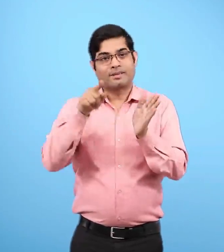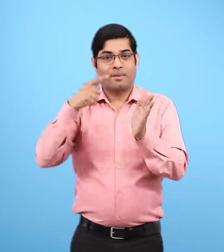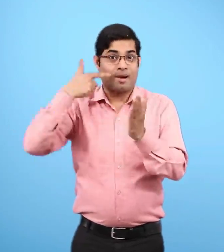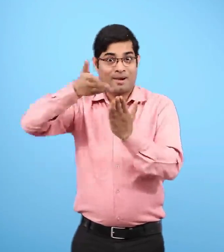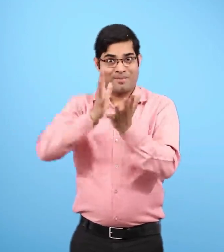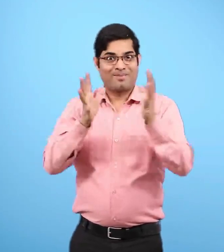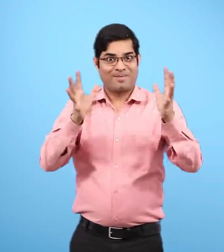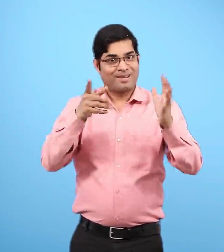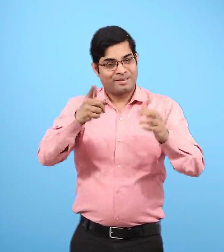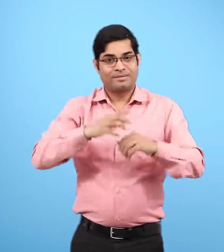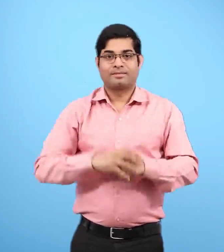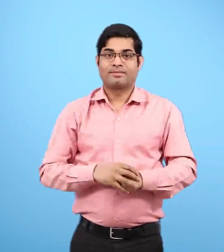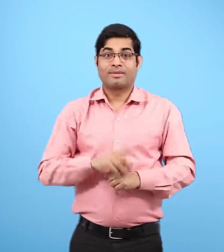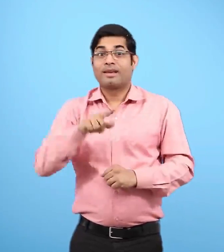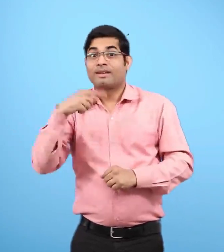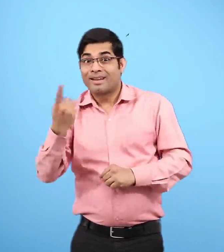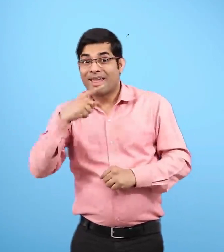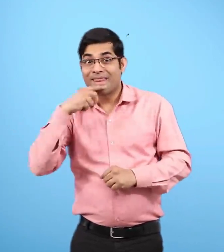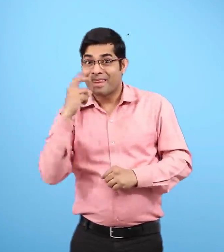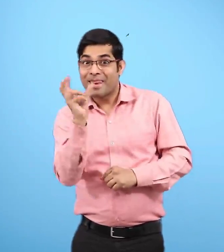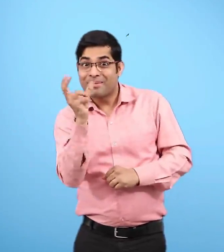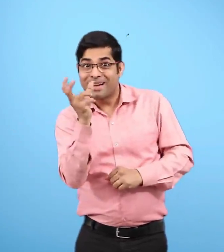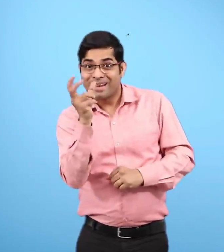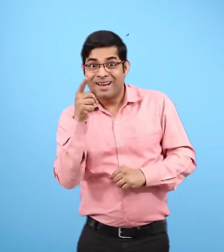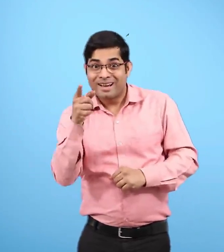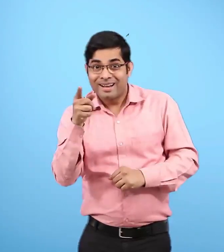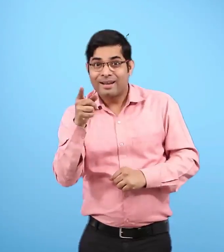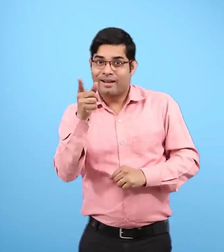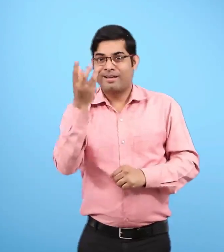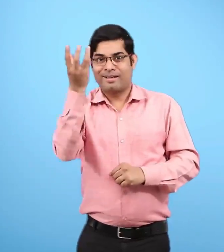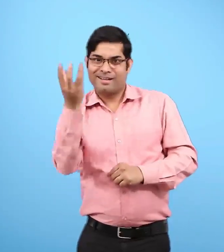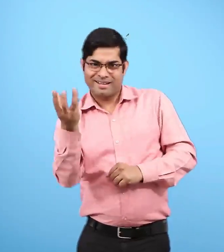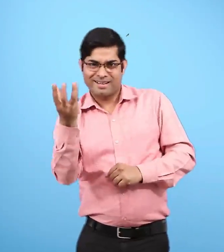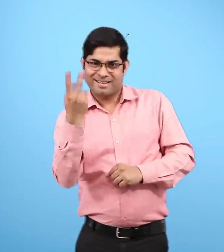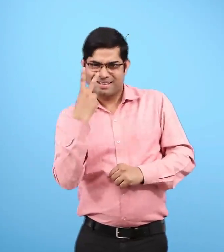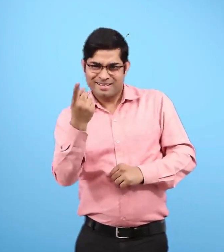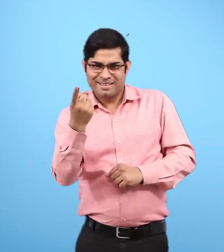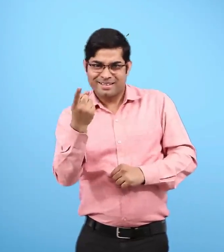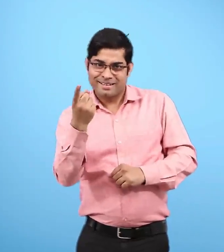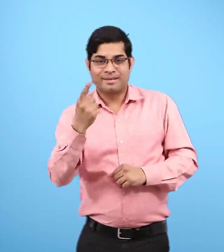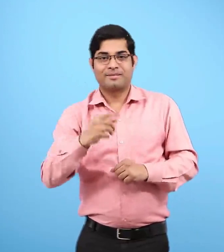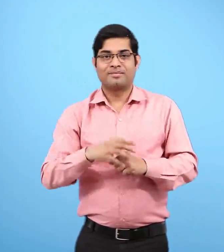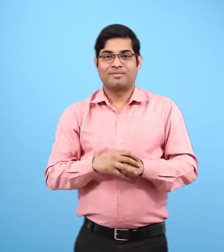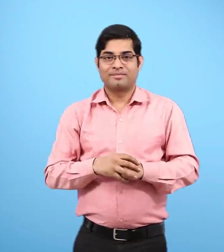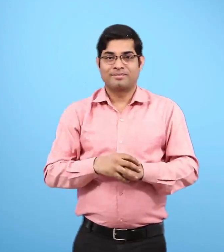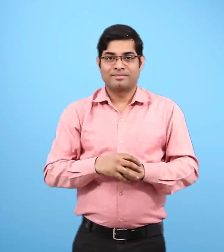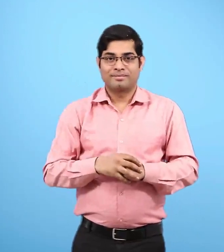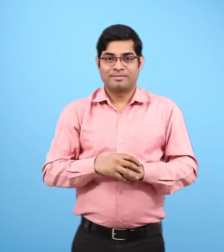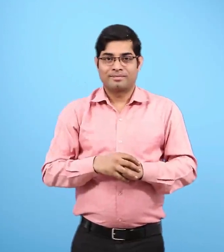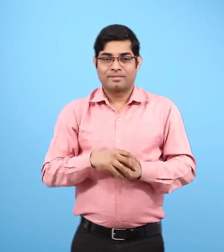a pumpkin is kept, and on the second side, a tomato is kept.